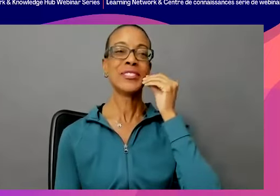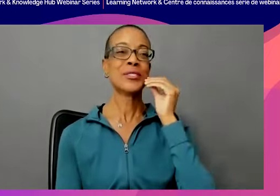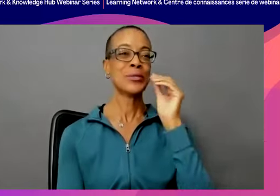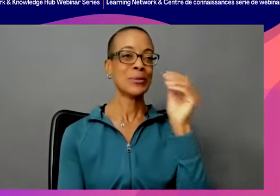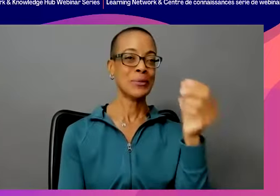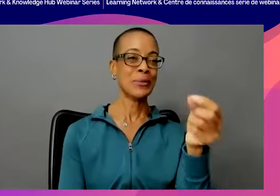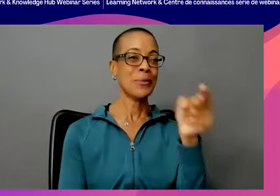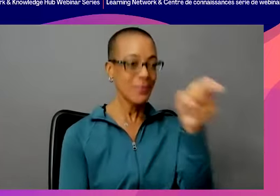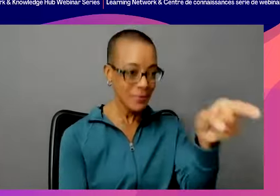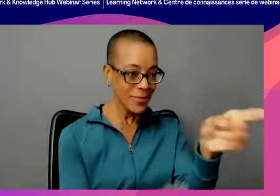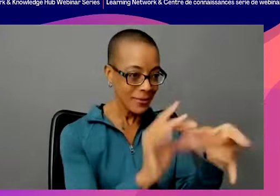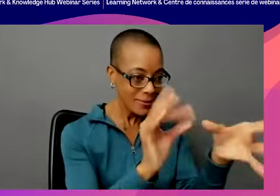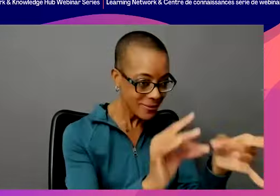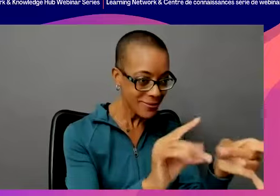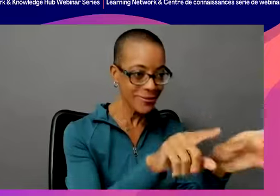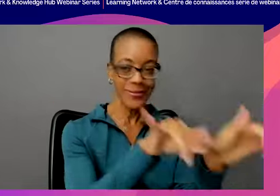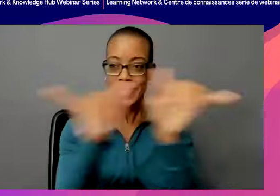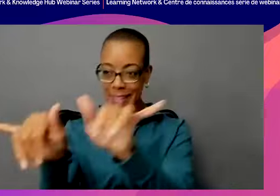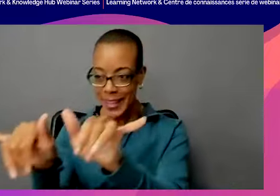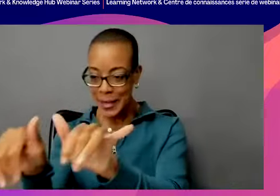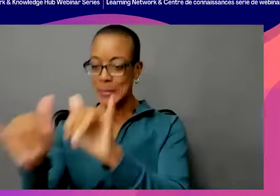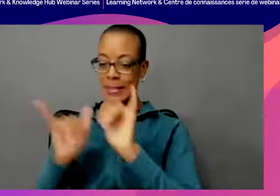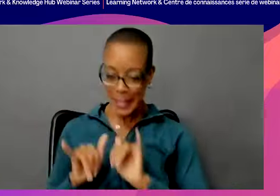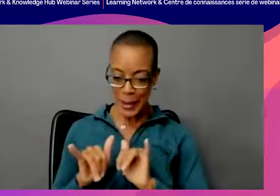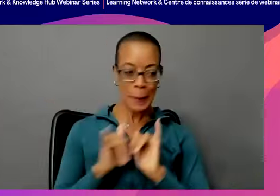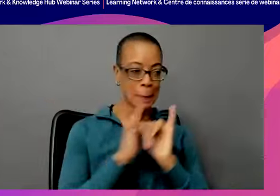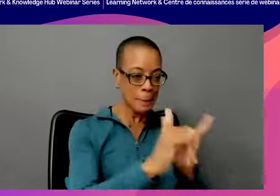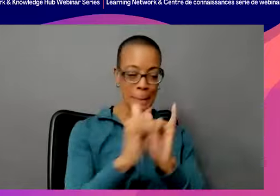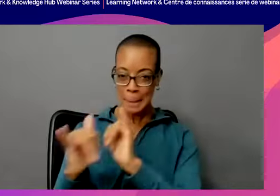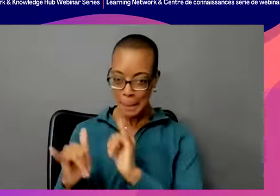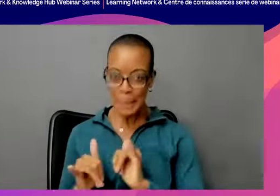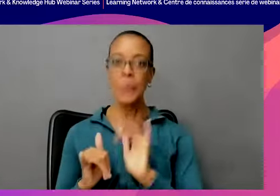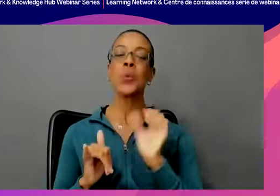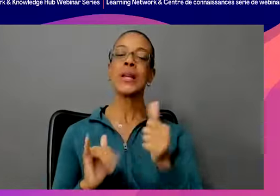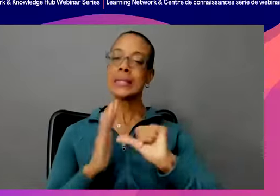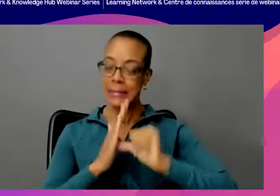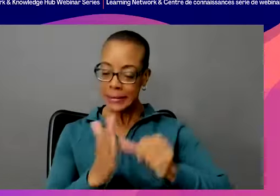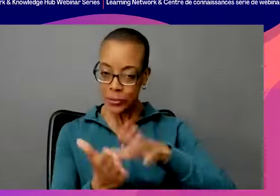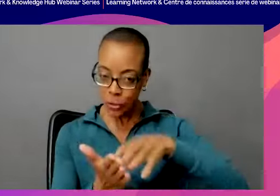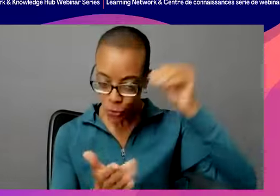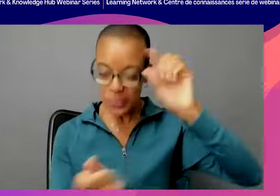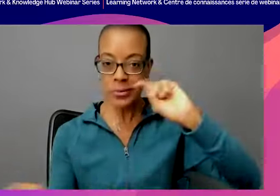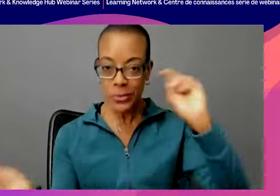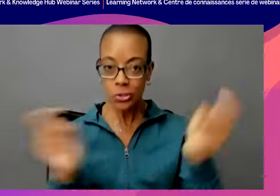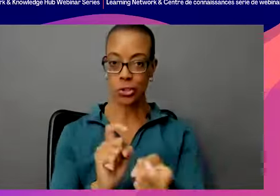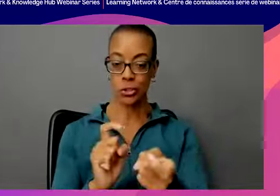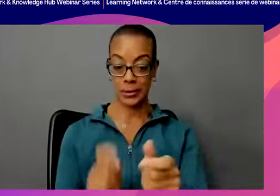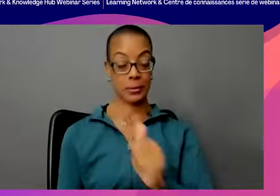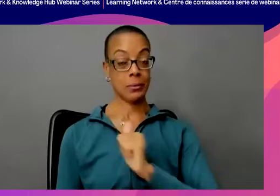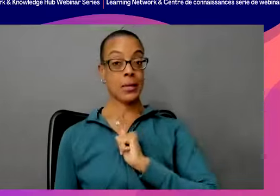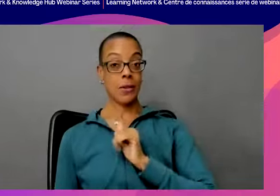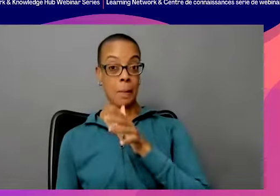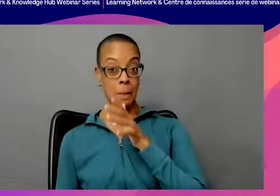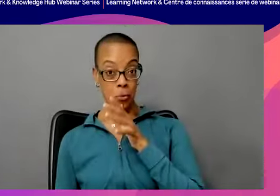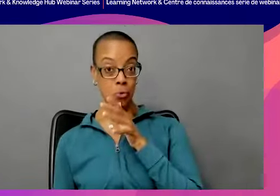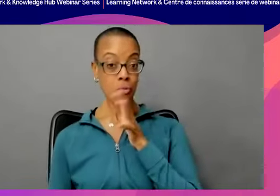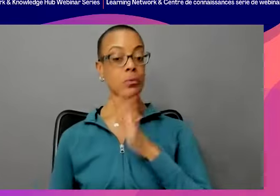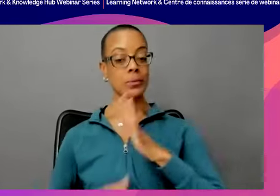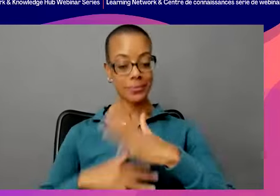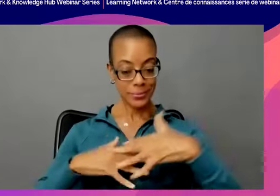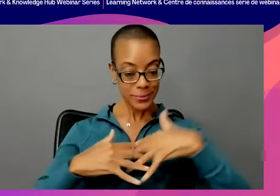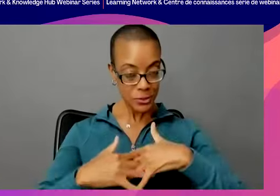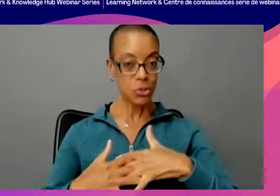what's important. We need to learn these and make these changes. You know, as a mother, an Indigenous mother